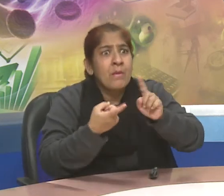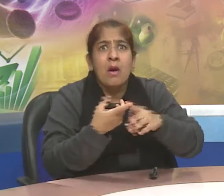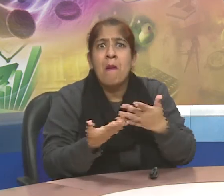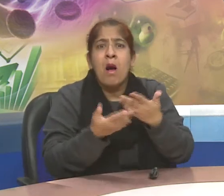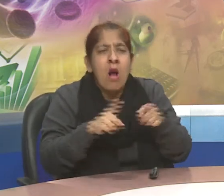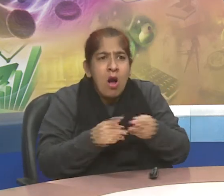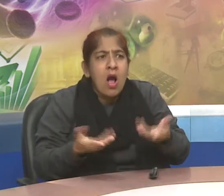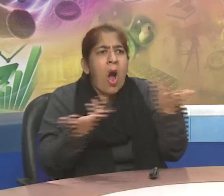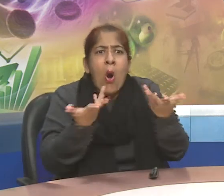what is the